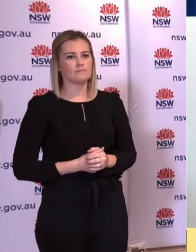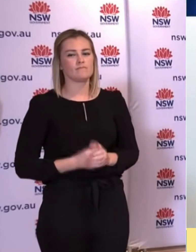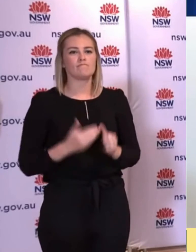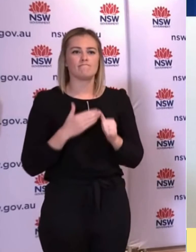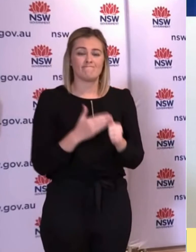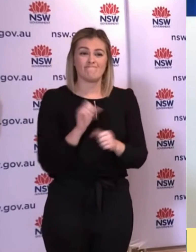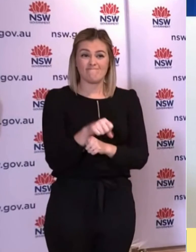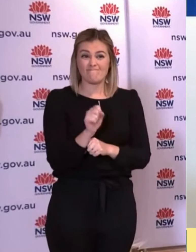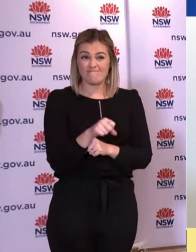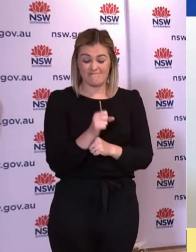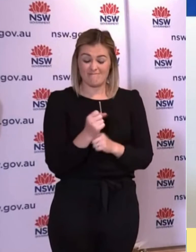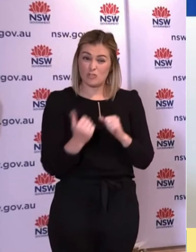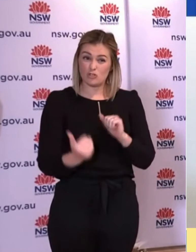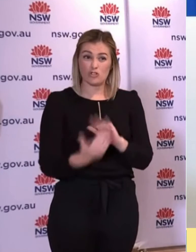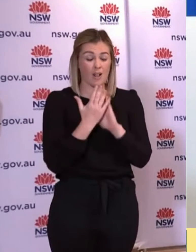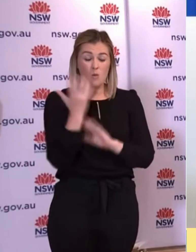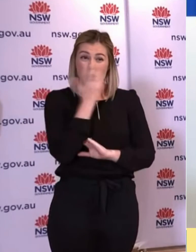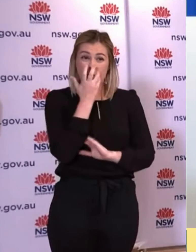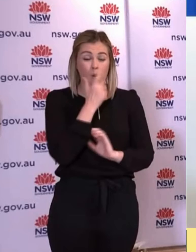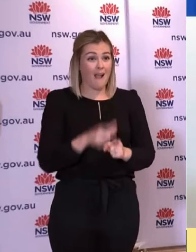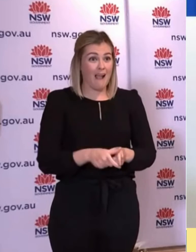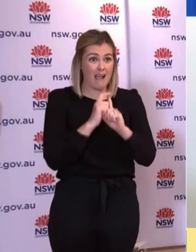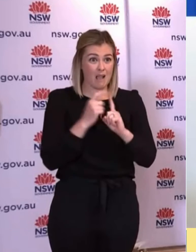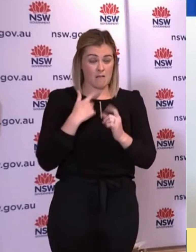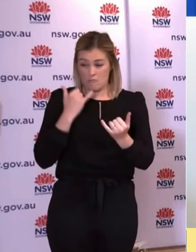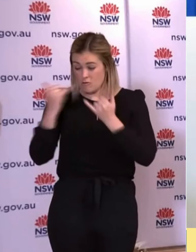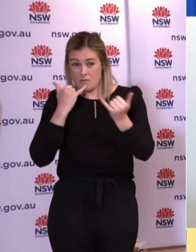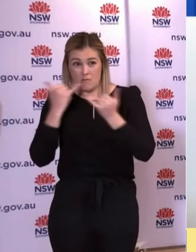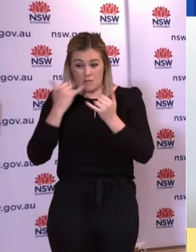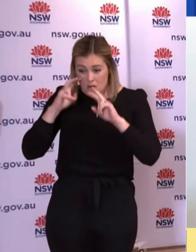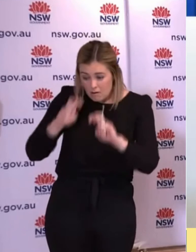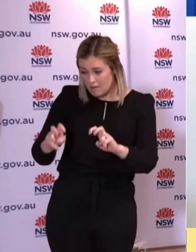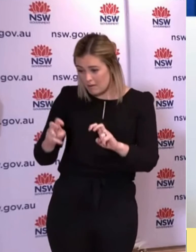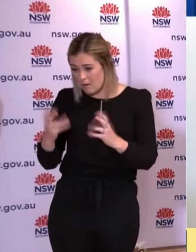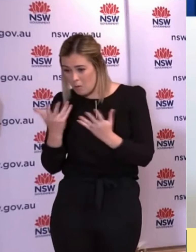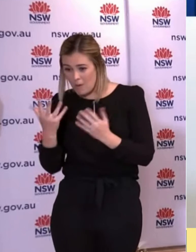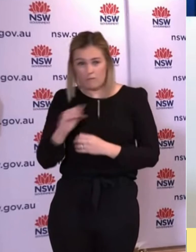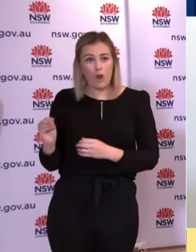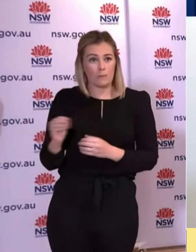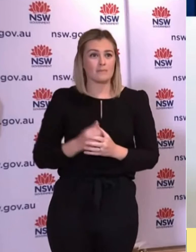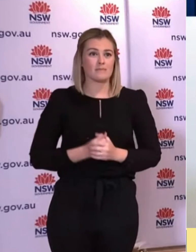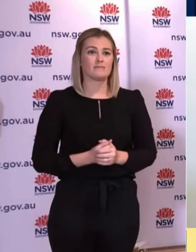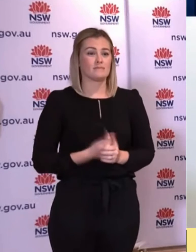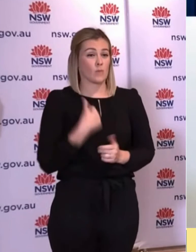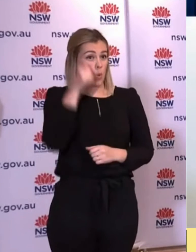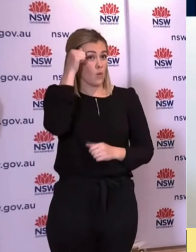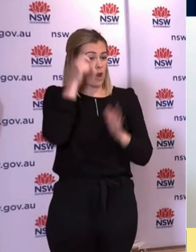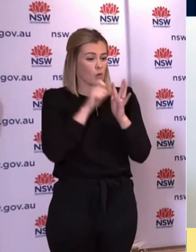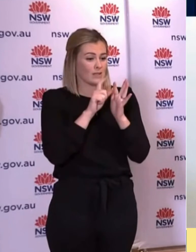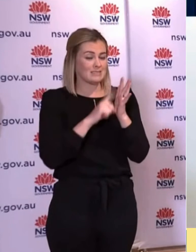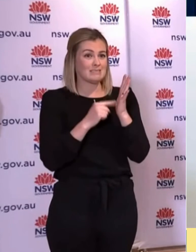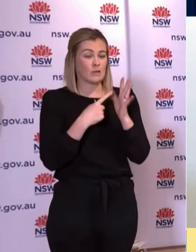we're also realistic about how transmissible this Delta variant is and how much effort is taking